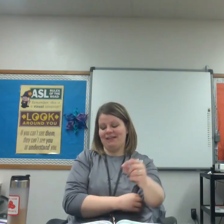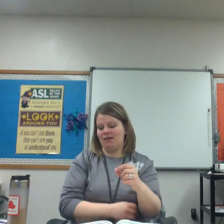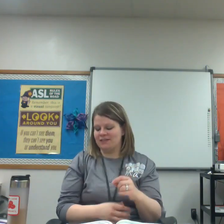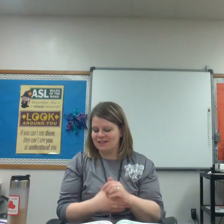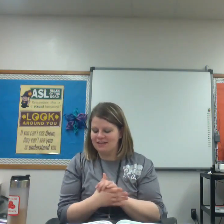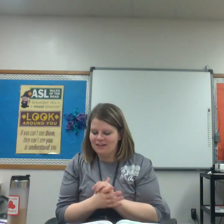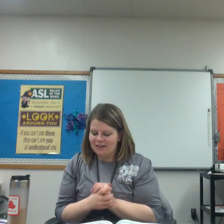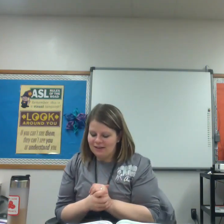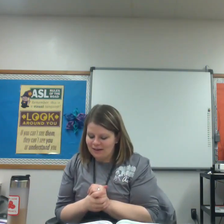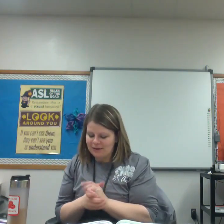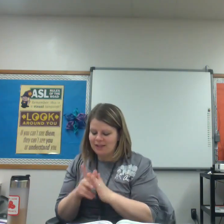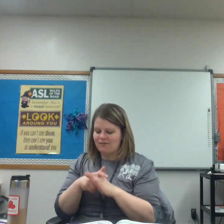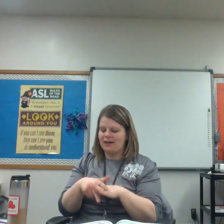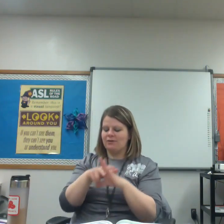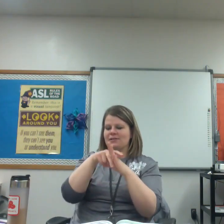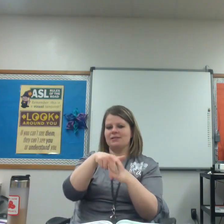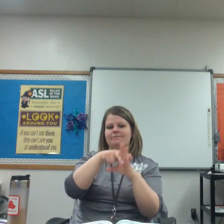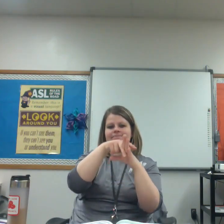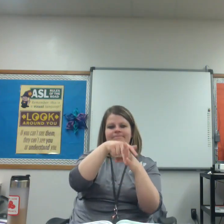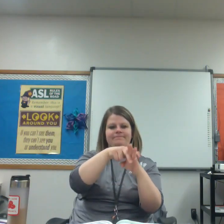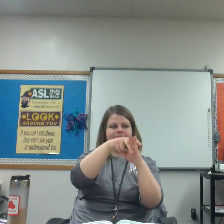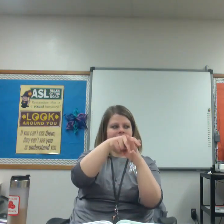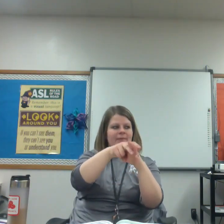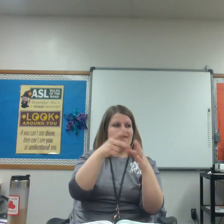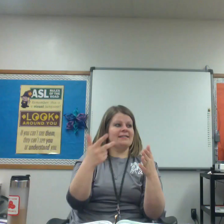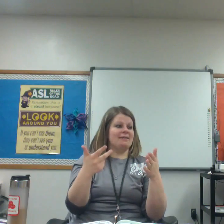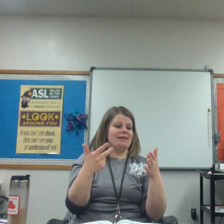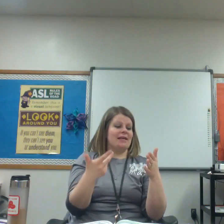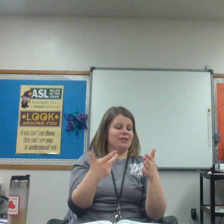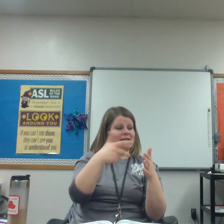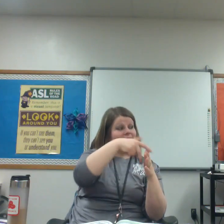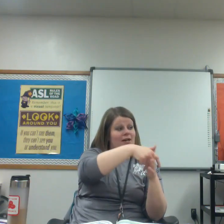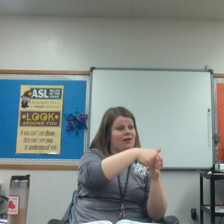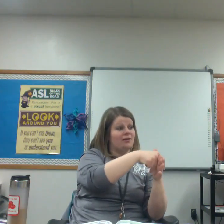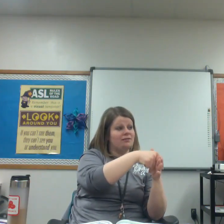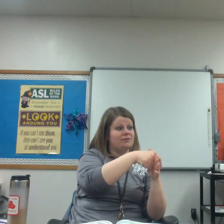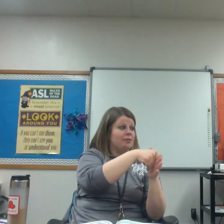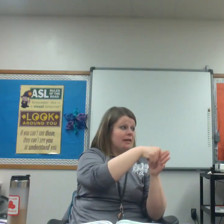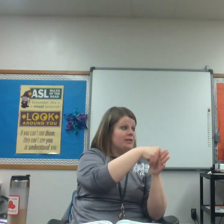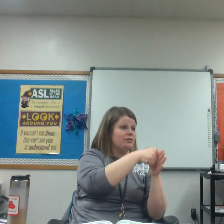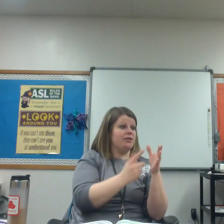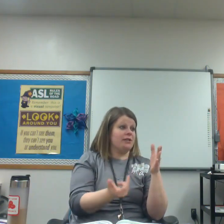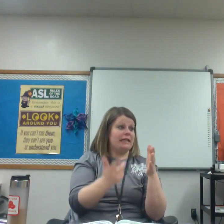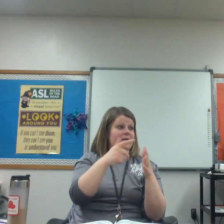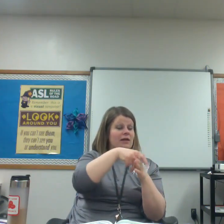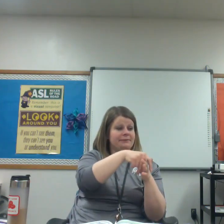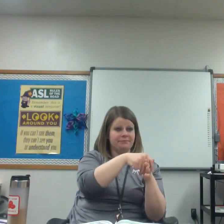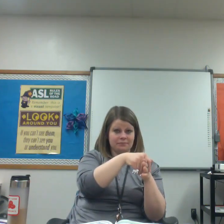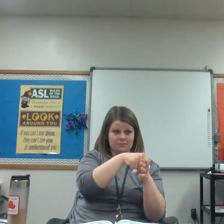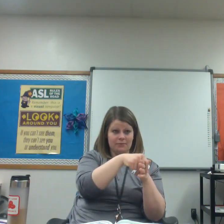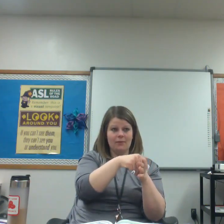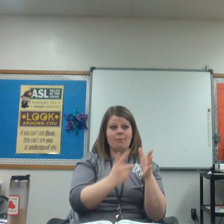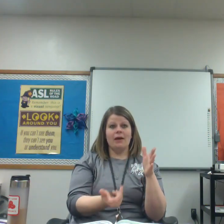love it. And then to ride a horse. And this can be like you're gonna get on a dirt bike too, or you're gonna get on a bike